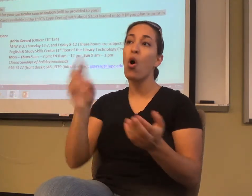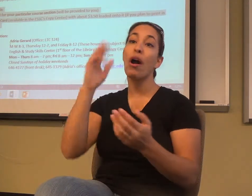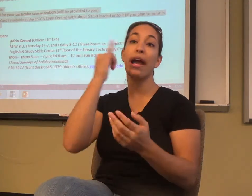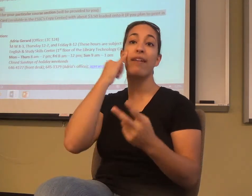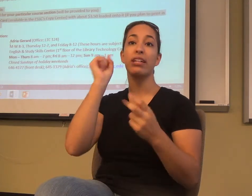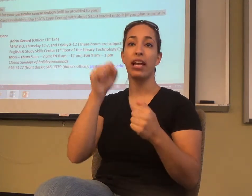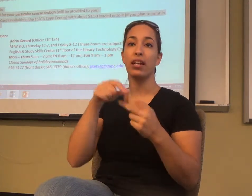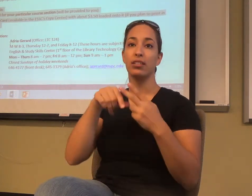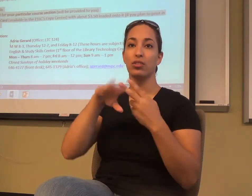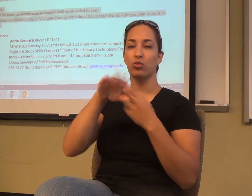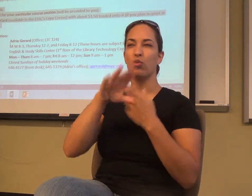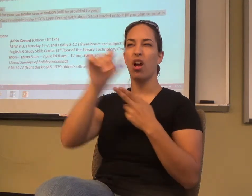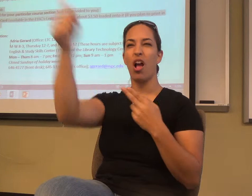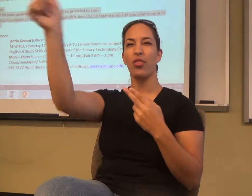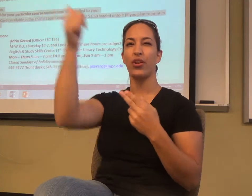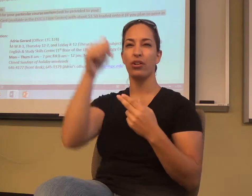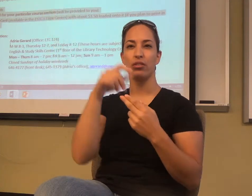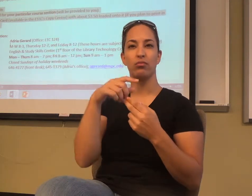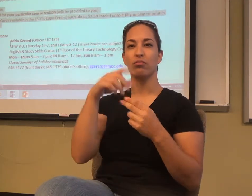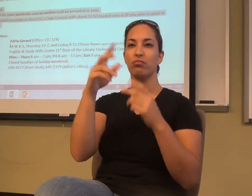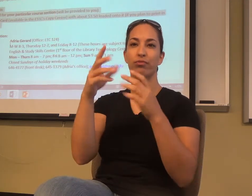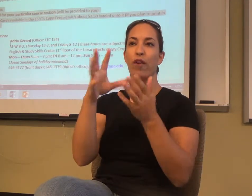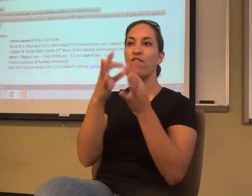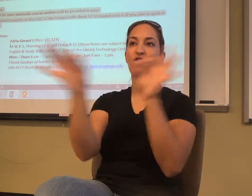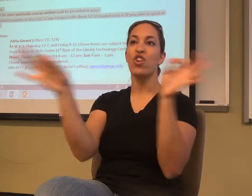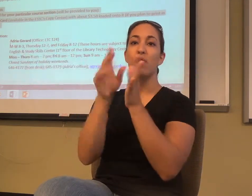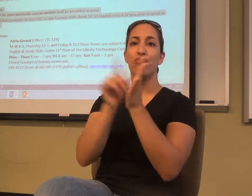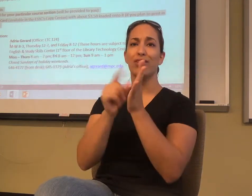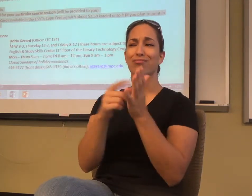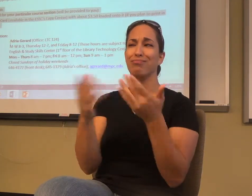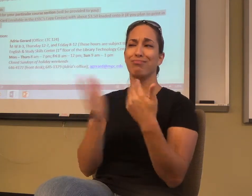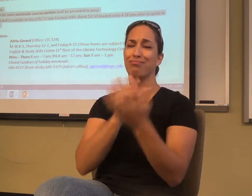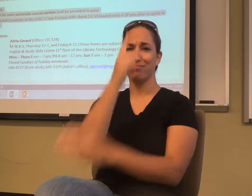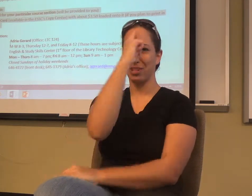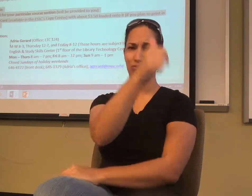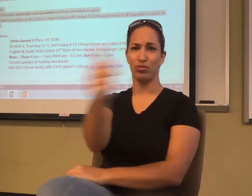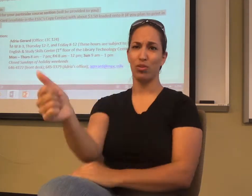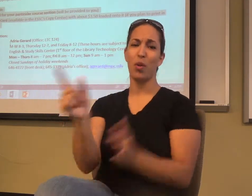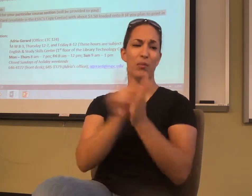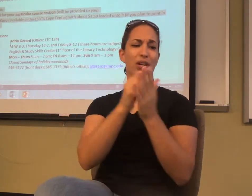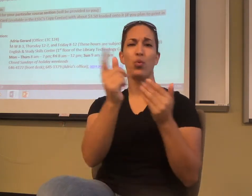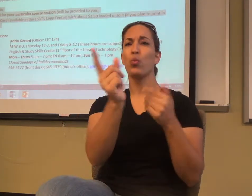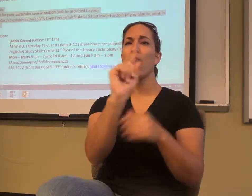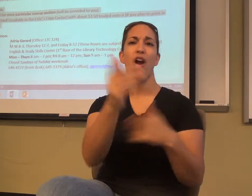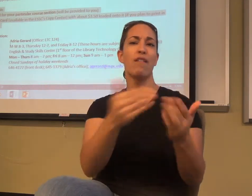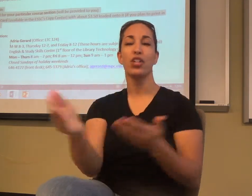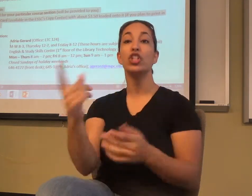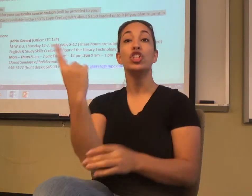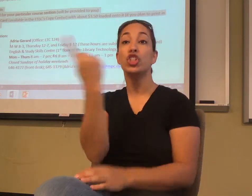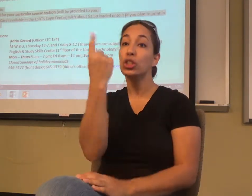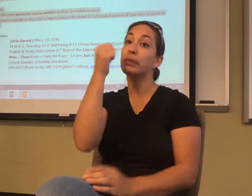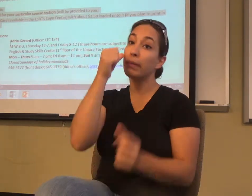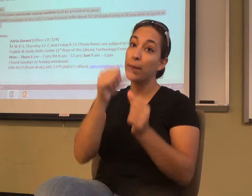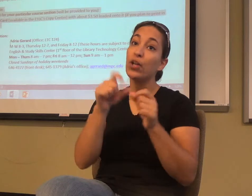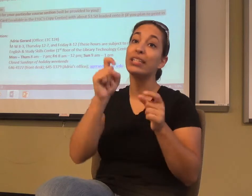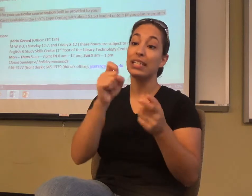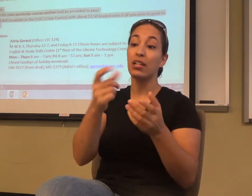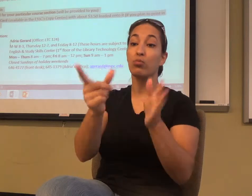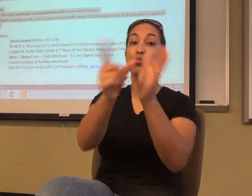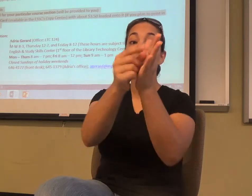Center where there is free printing, by all means, print wherever you see fit. Okay? Know that you'll have to bring those assignments, those things you printed out, back to the lab and